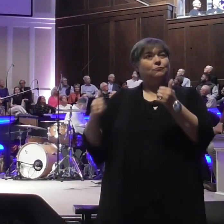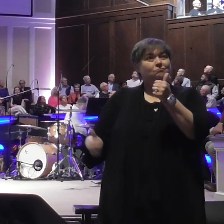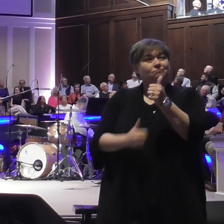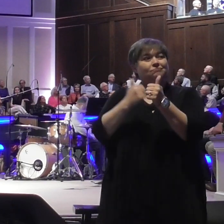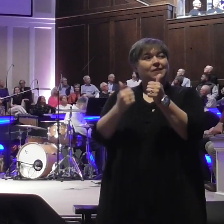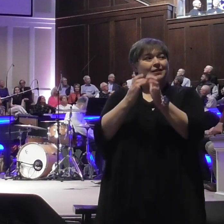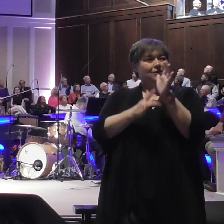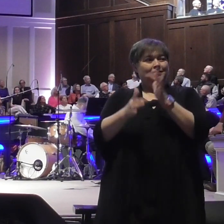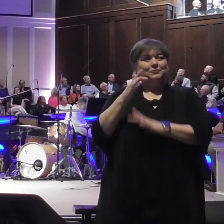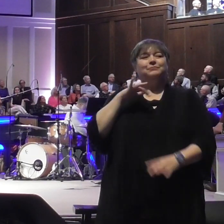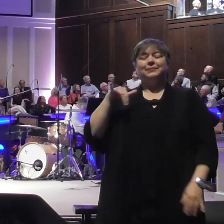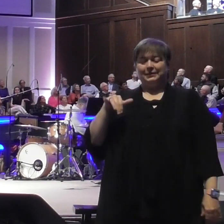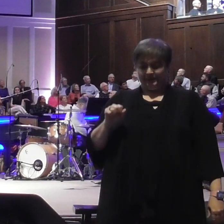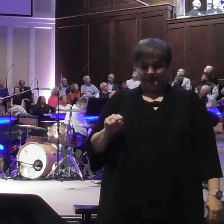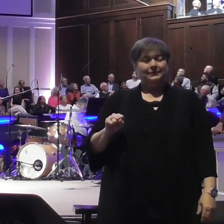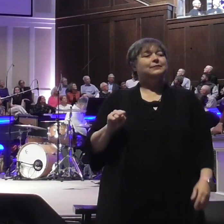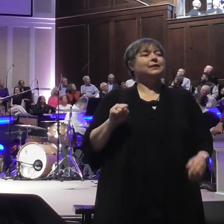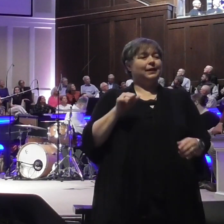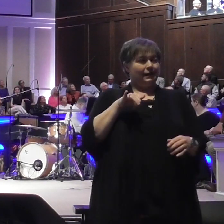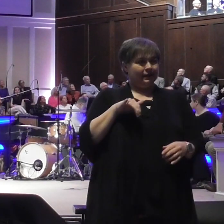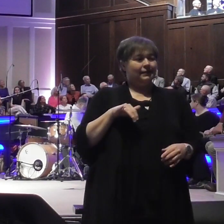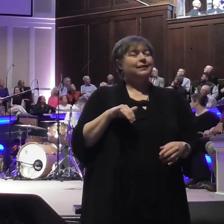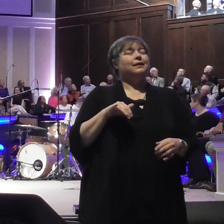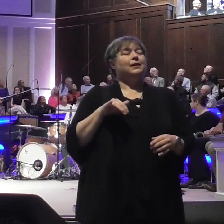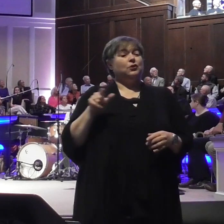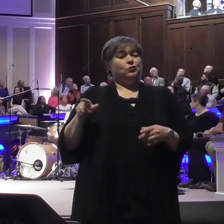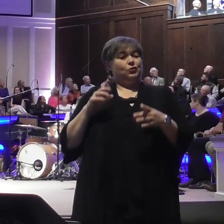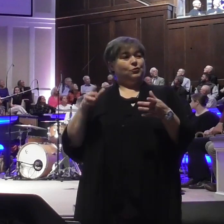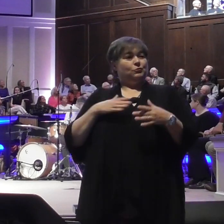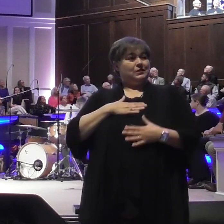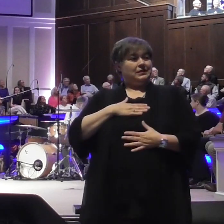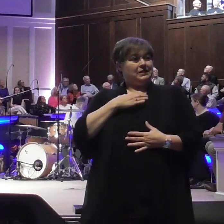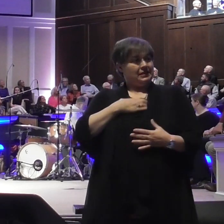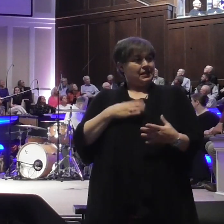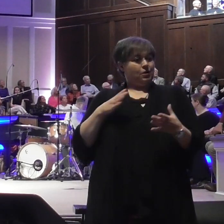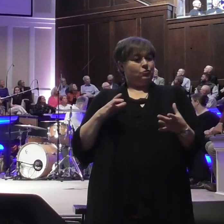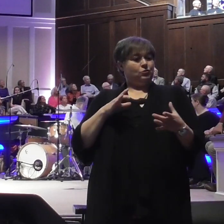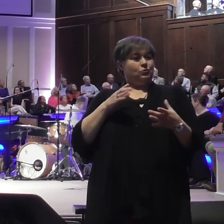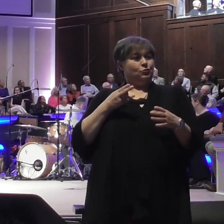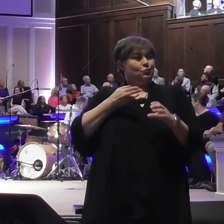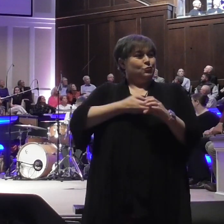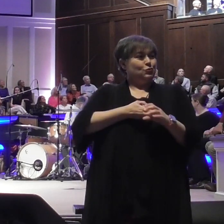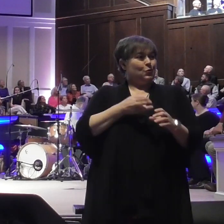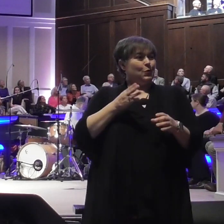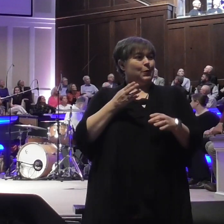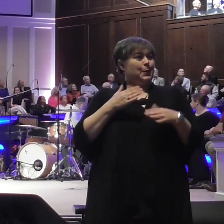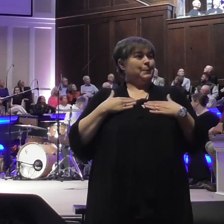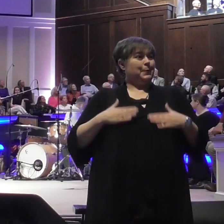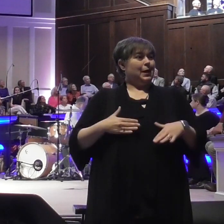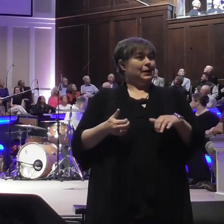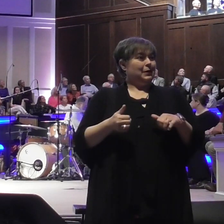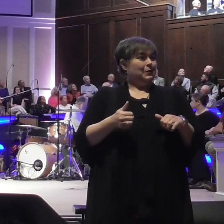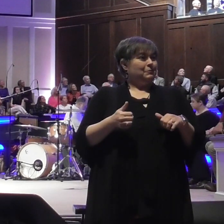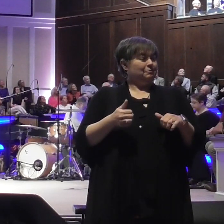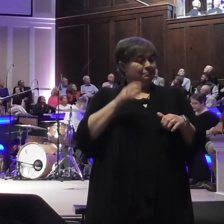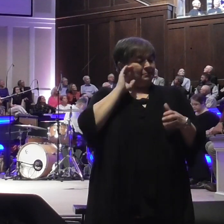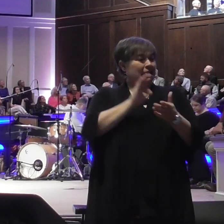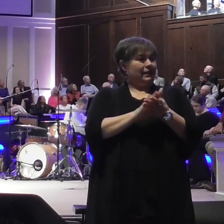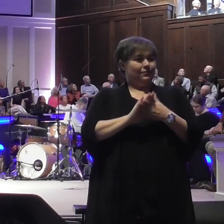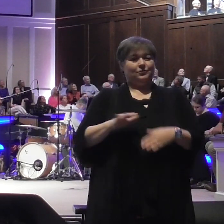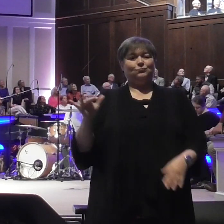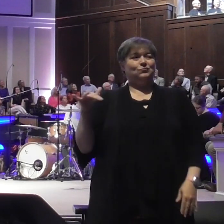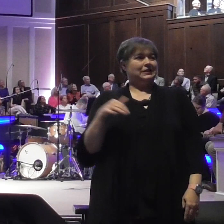every day? I do. And do you desire to join this body of believers as we make Christ known in the world? Absolutely. And in just a moment, we're going to baptize